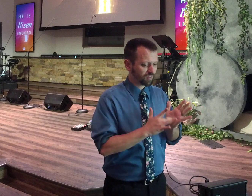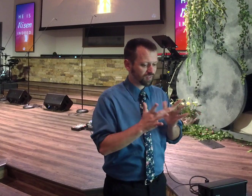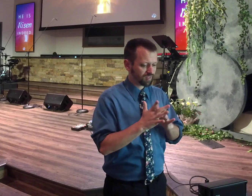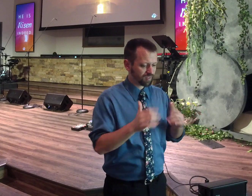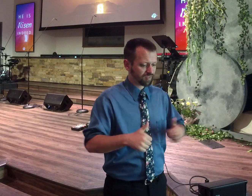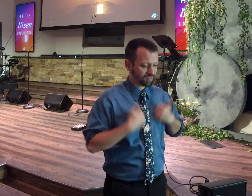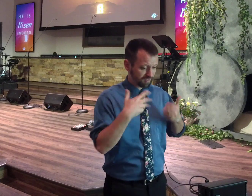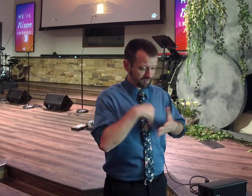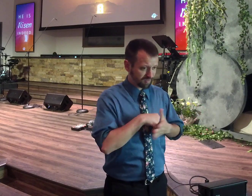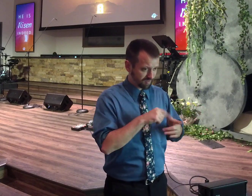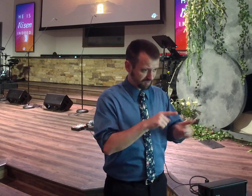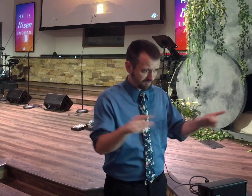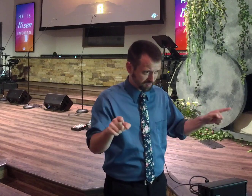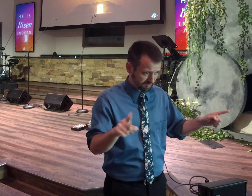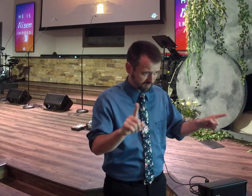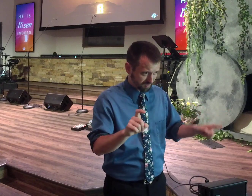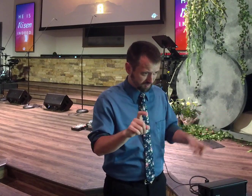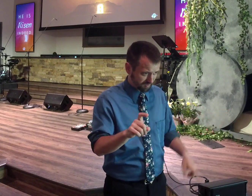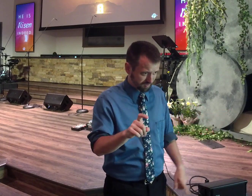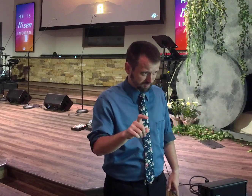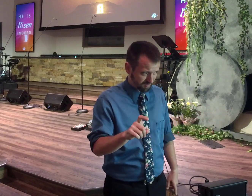in you?